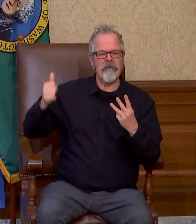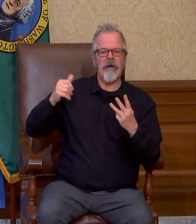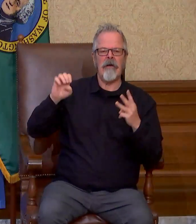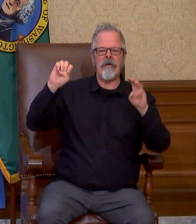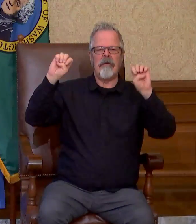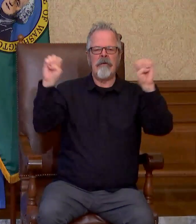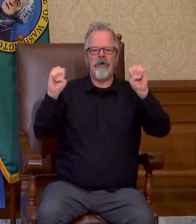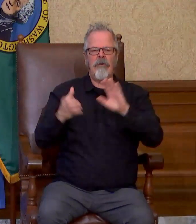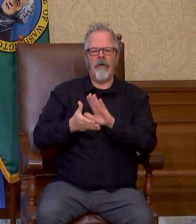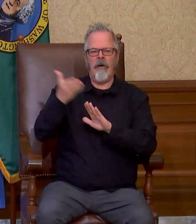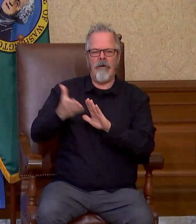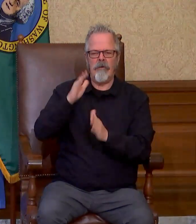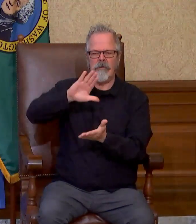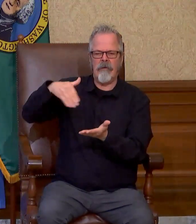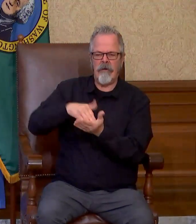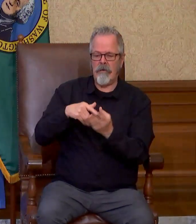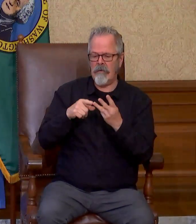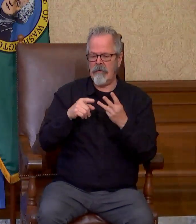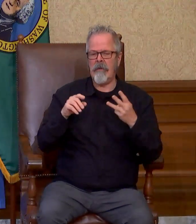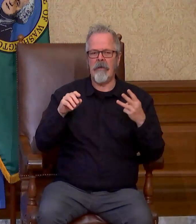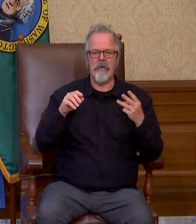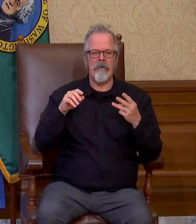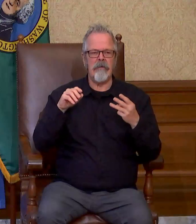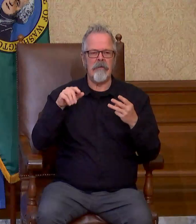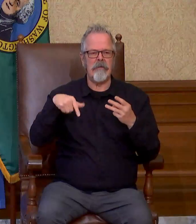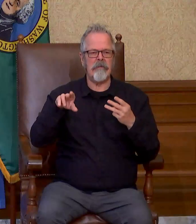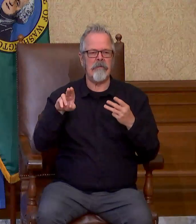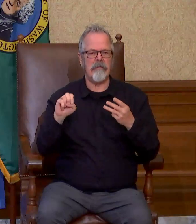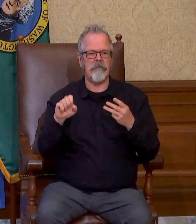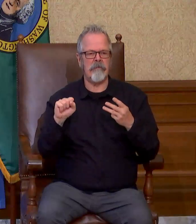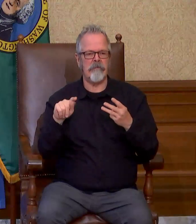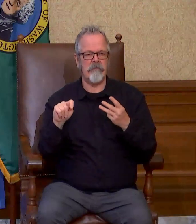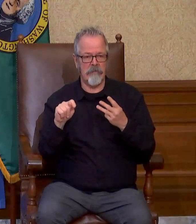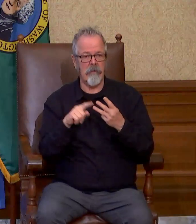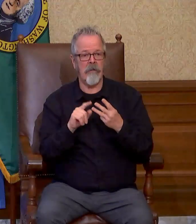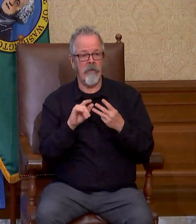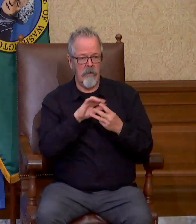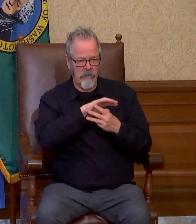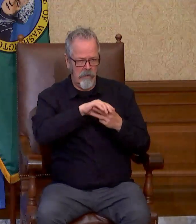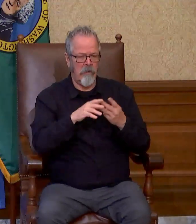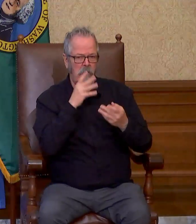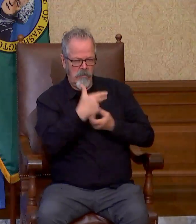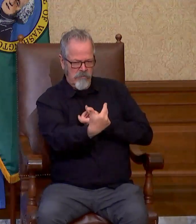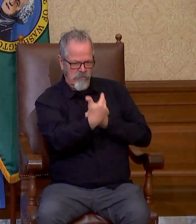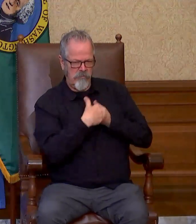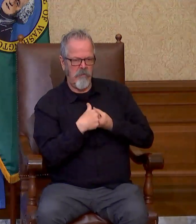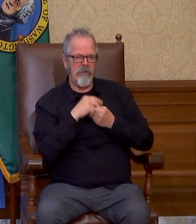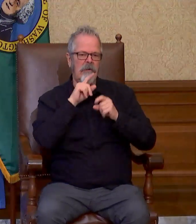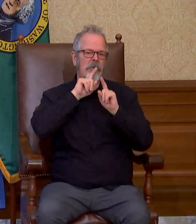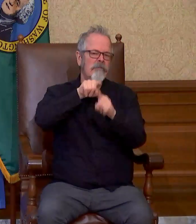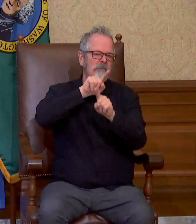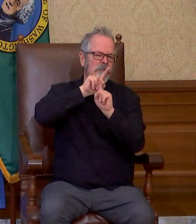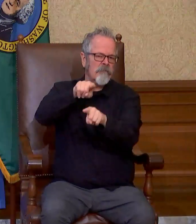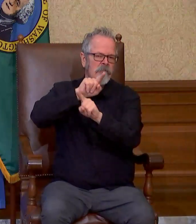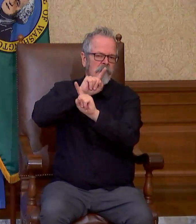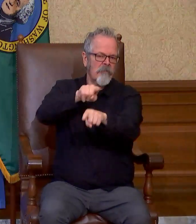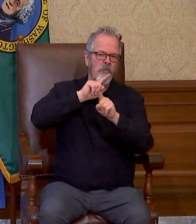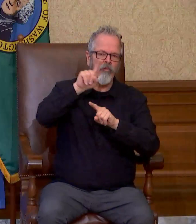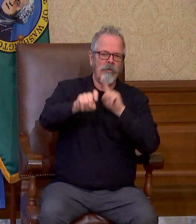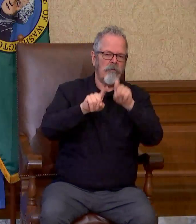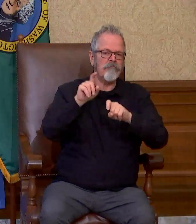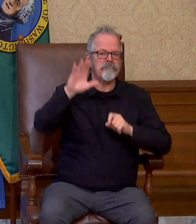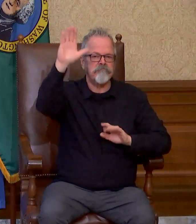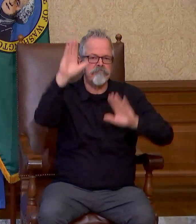questions after I talk a bit. Today marks 100 days since our first case of COVID-19 was